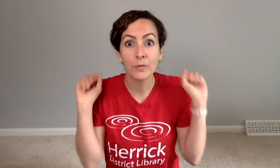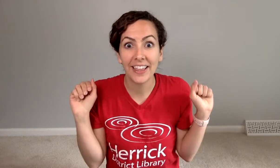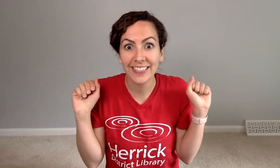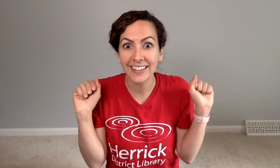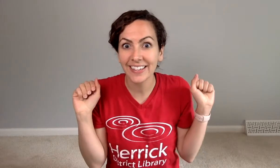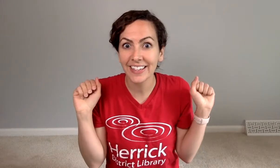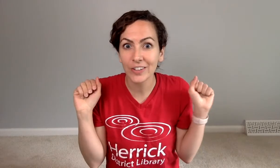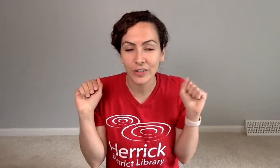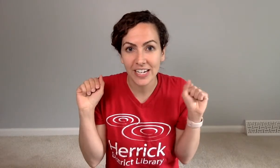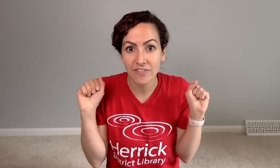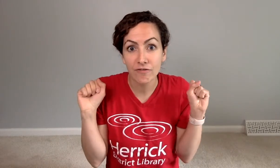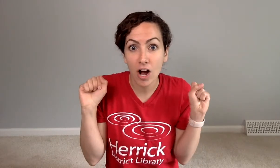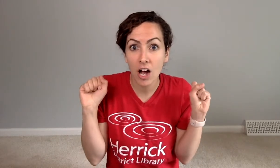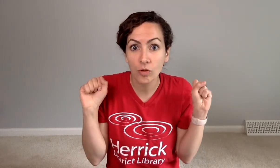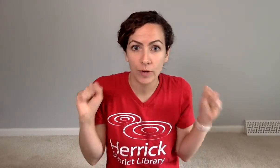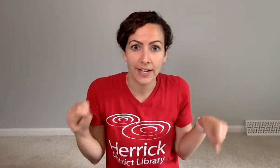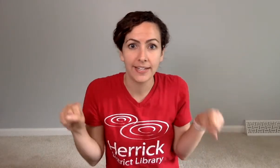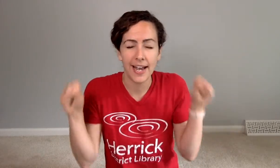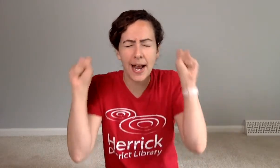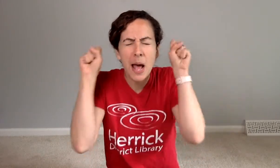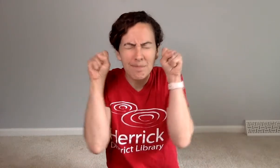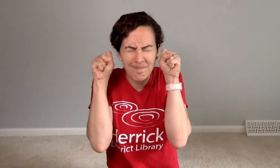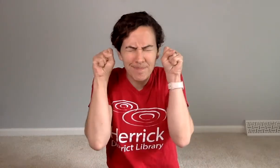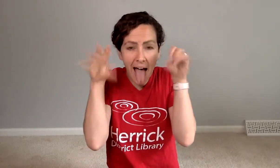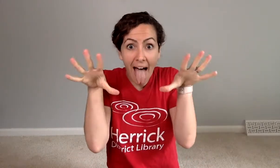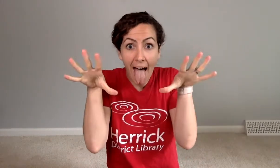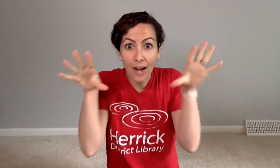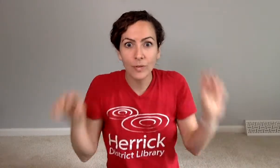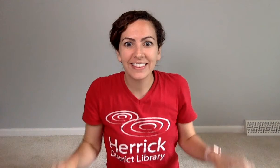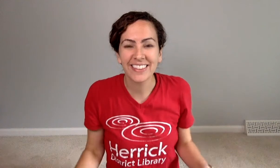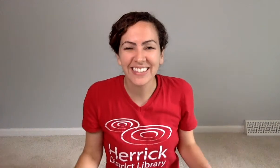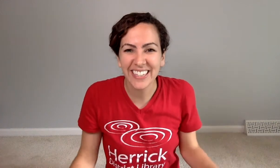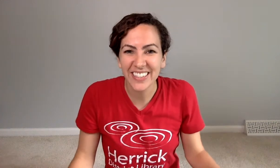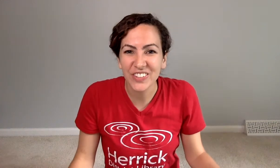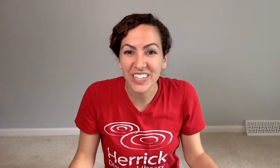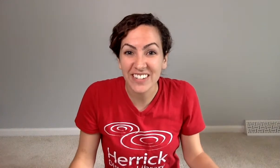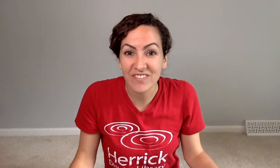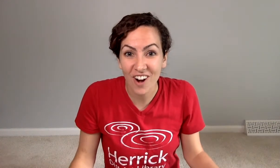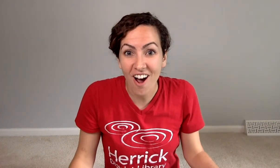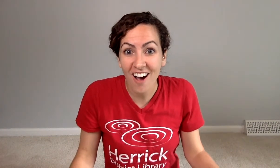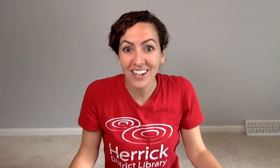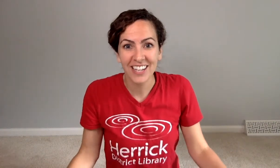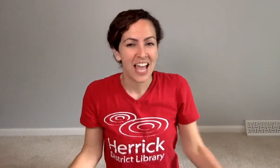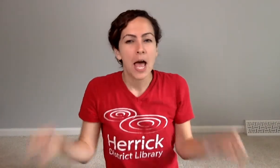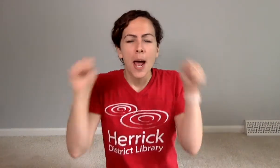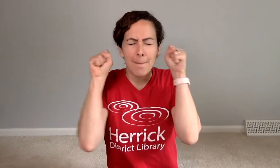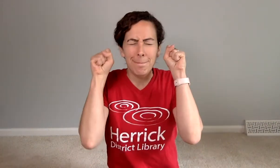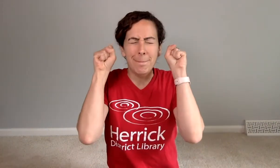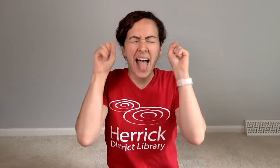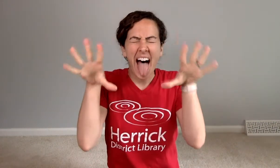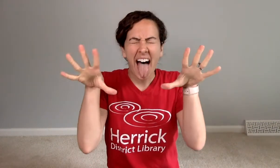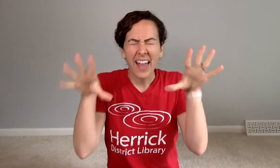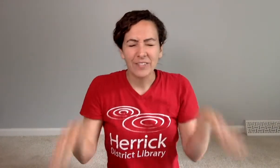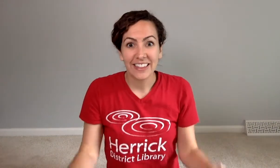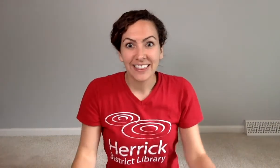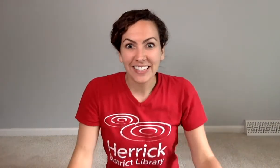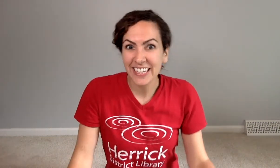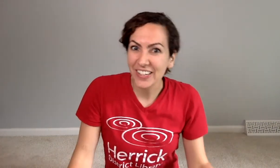went the little green frog one day, went the little green frog, went the little